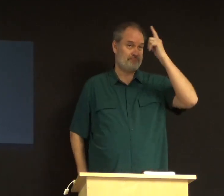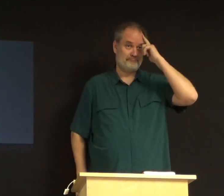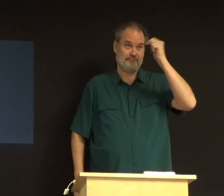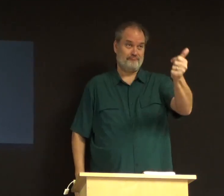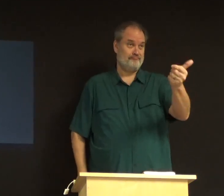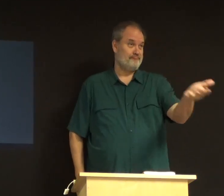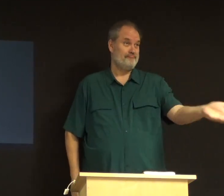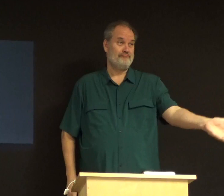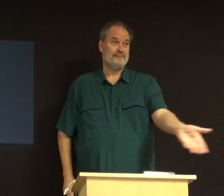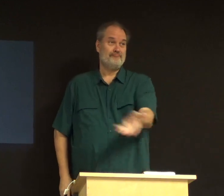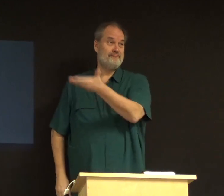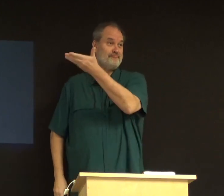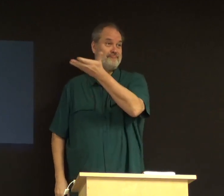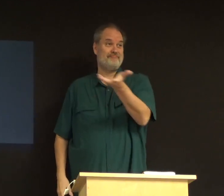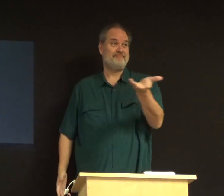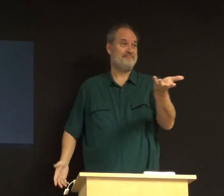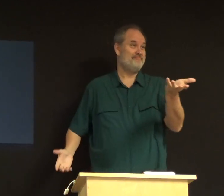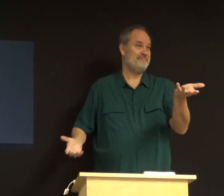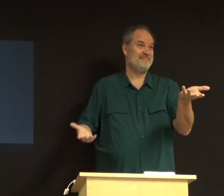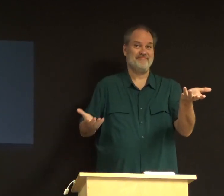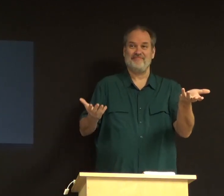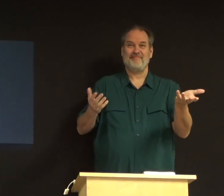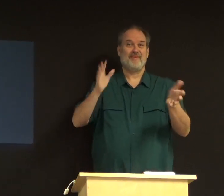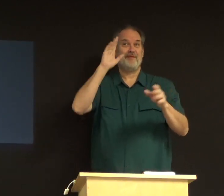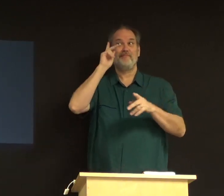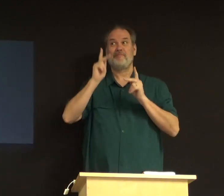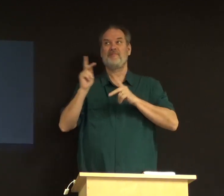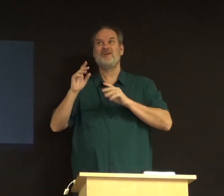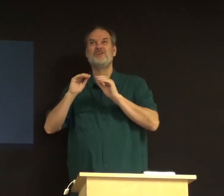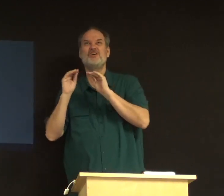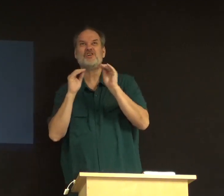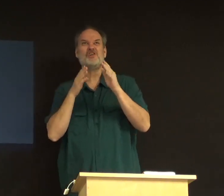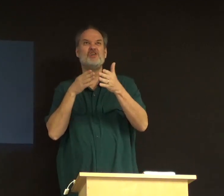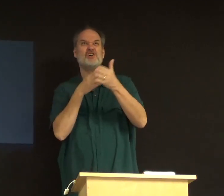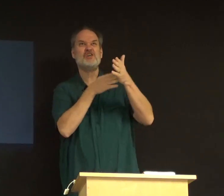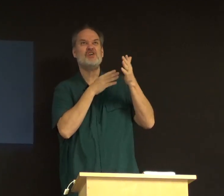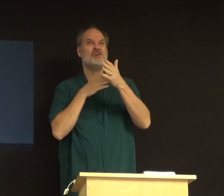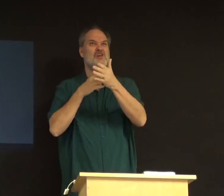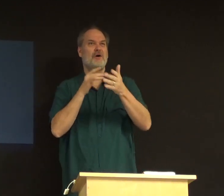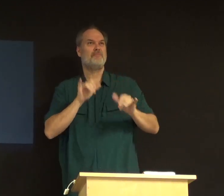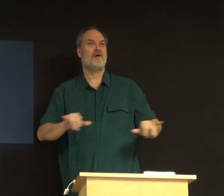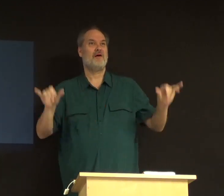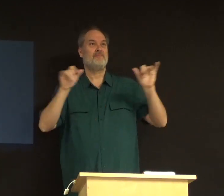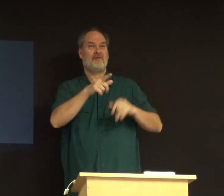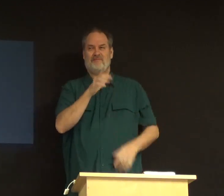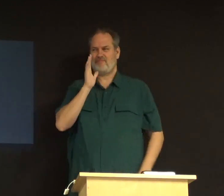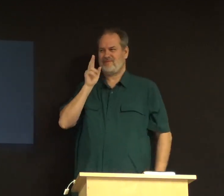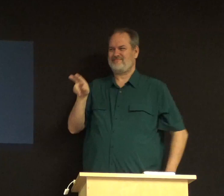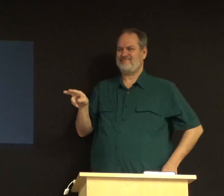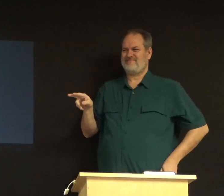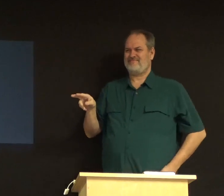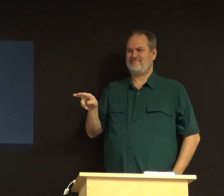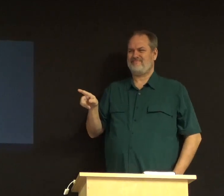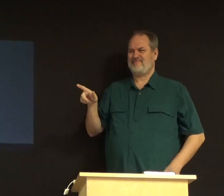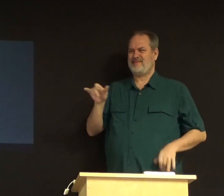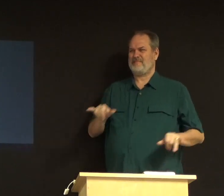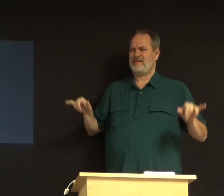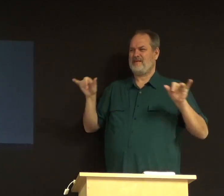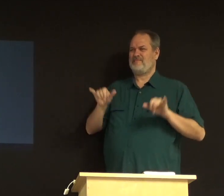Okay. I'm going to believe someone else over me. You have that right to do that. You know, I don't think they're saying anything, but I